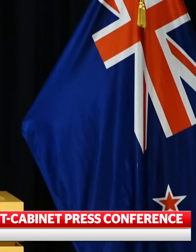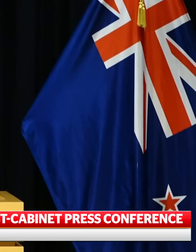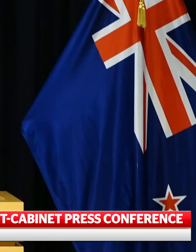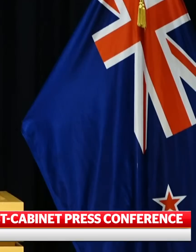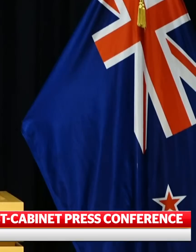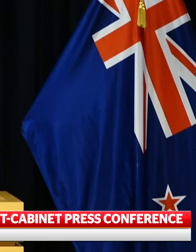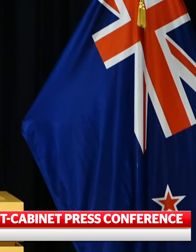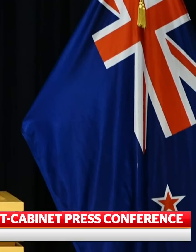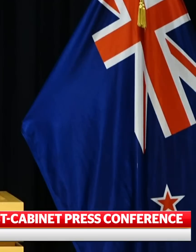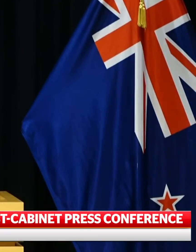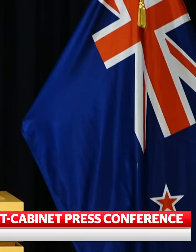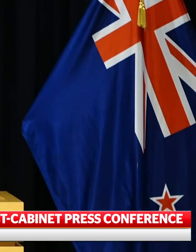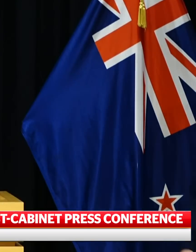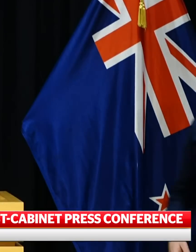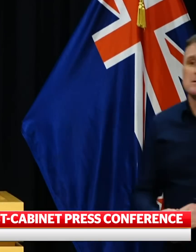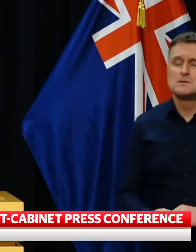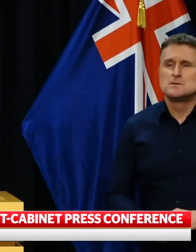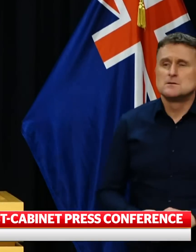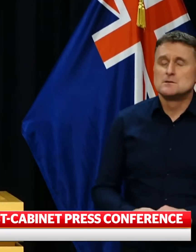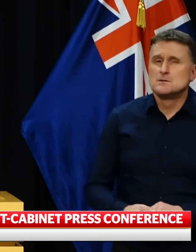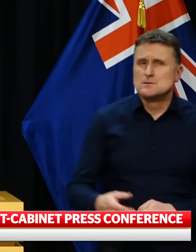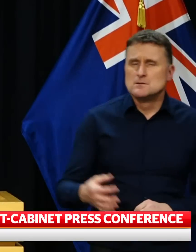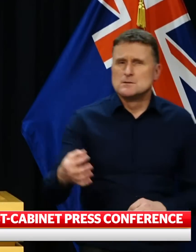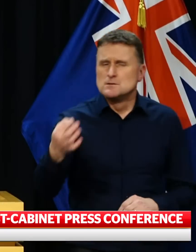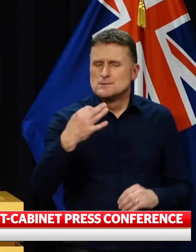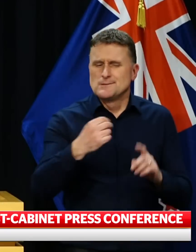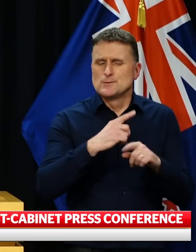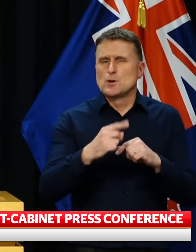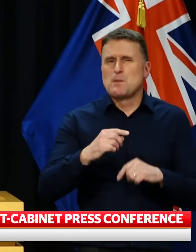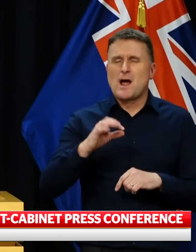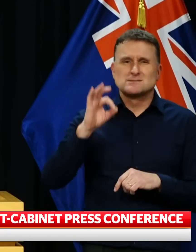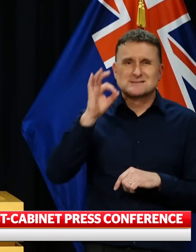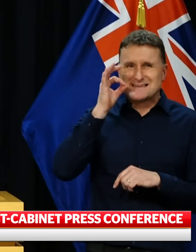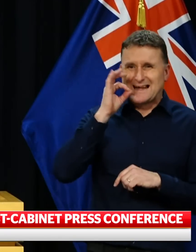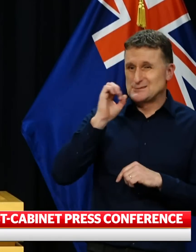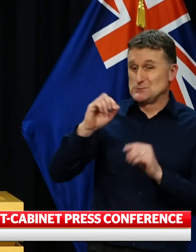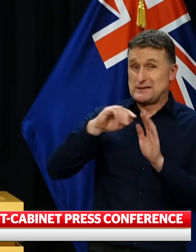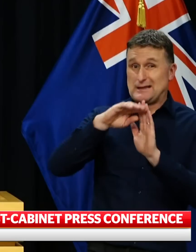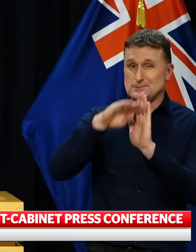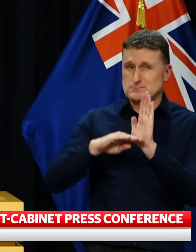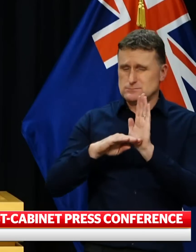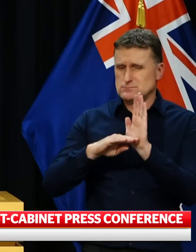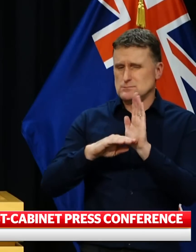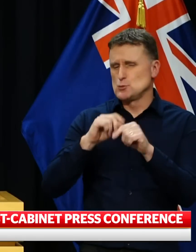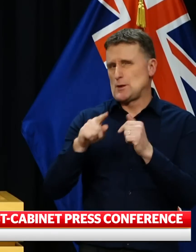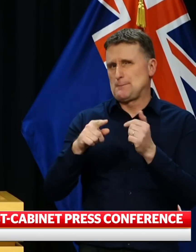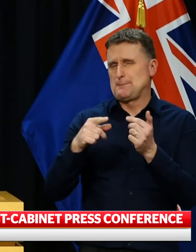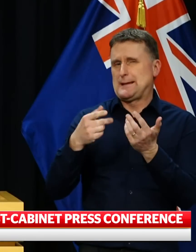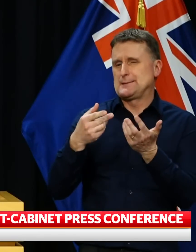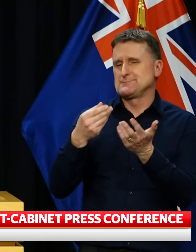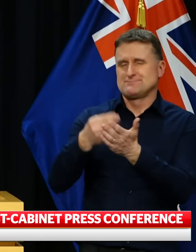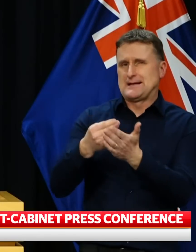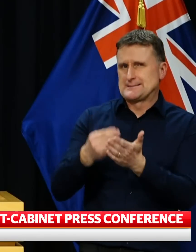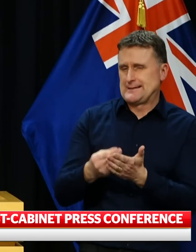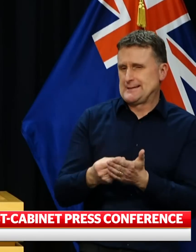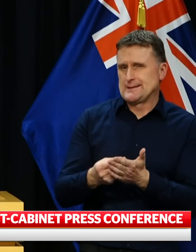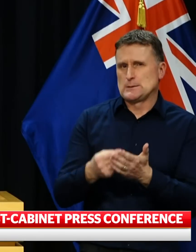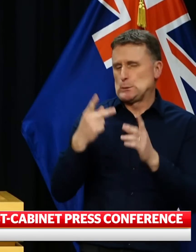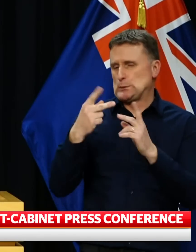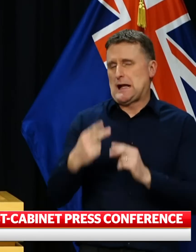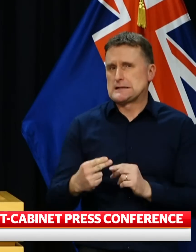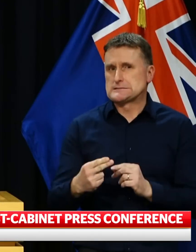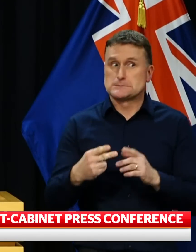any boosts that Labour would give to Pharmac funding wouldn't come from or wouldn't take away from any other kind of health provision?